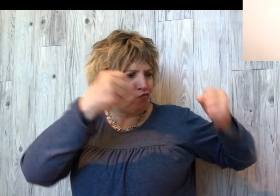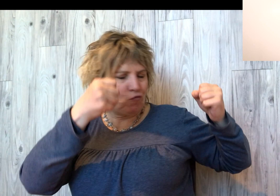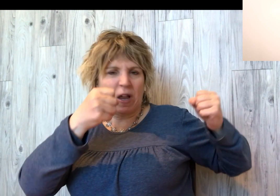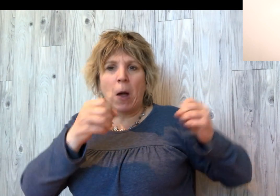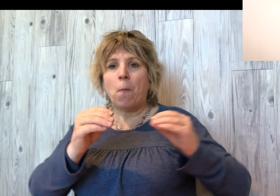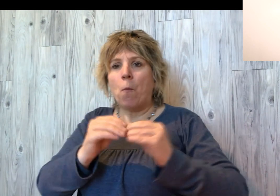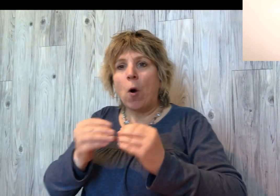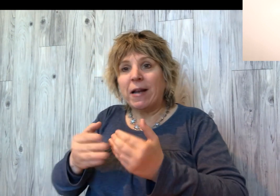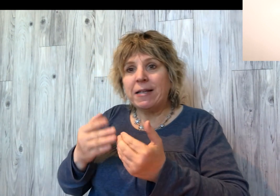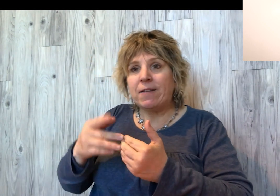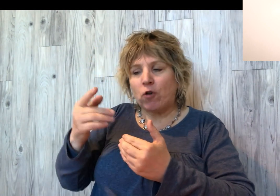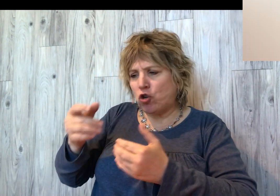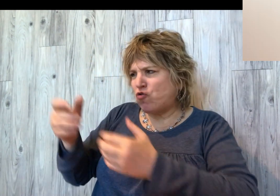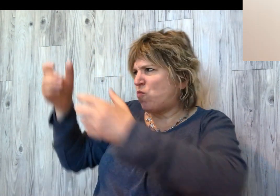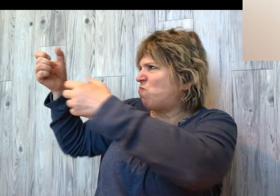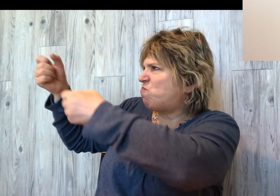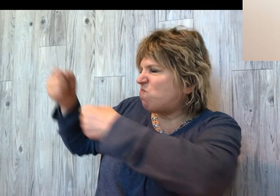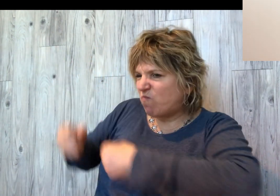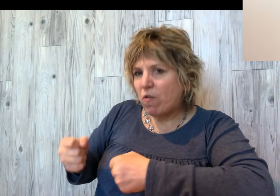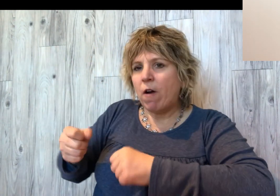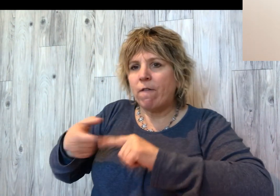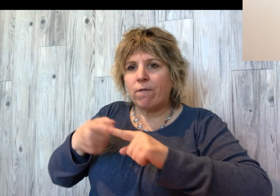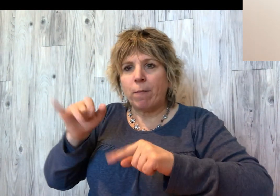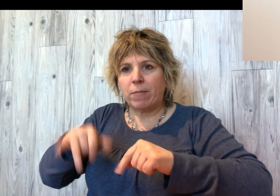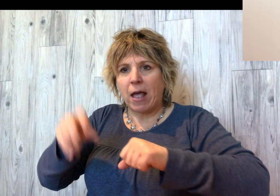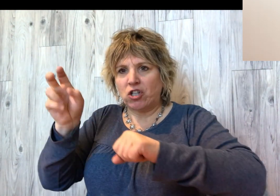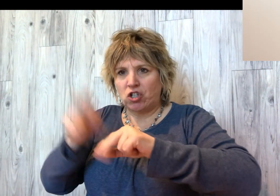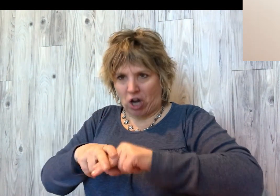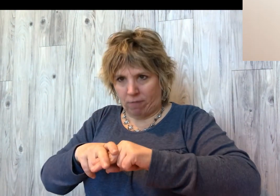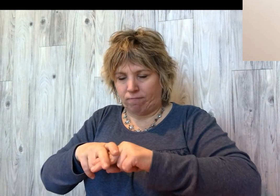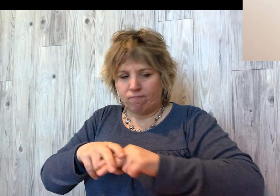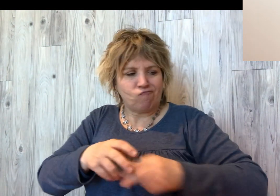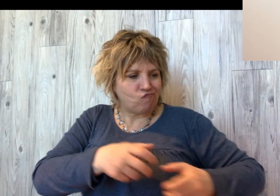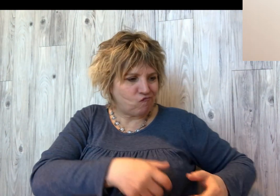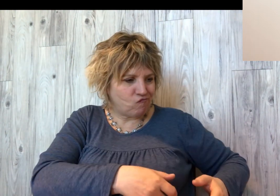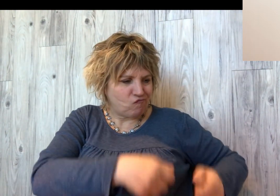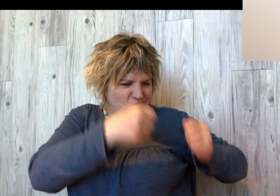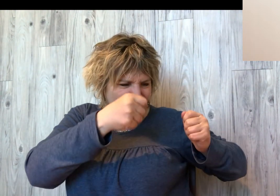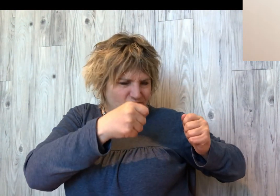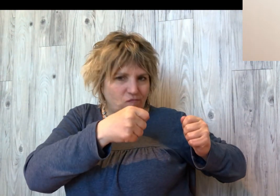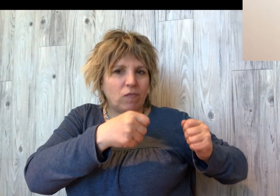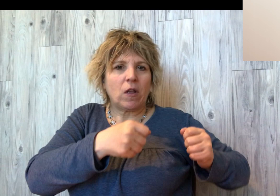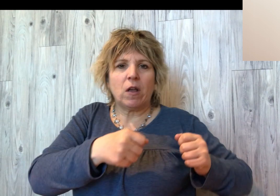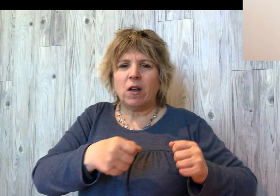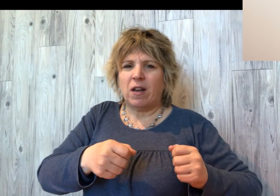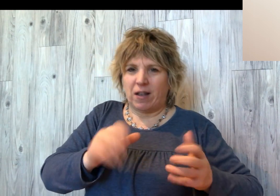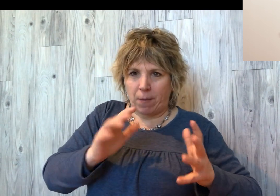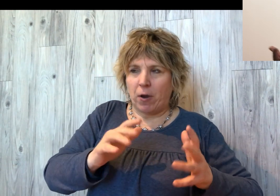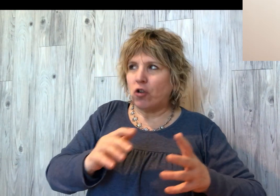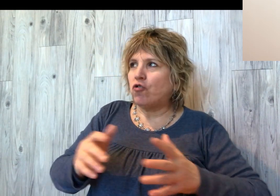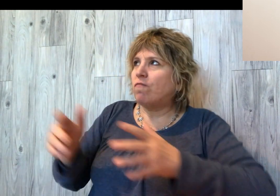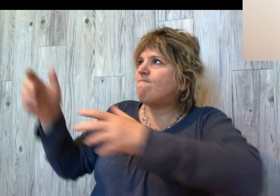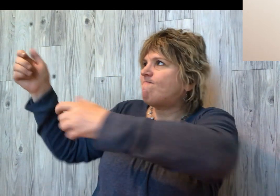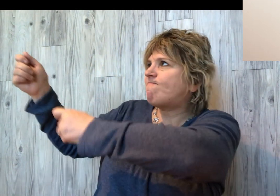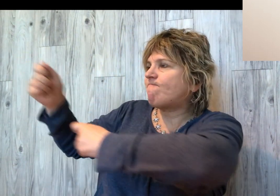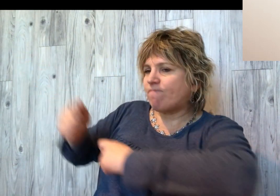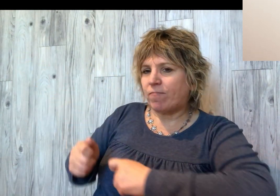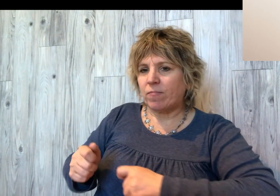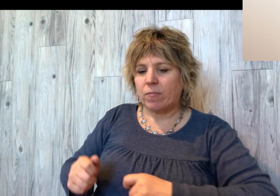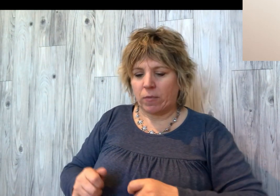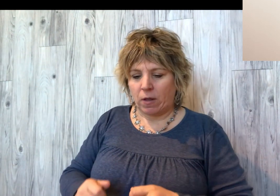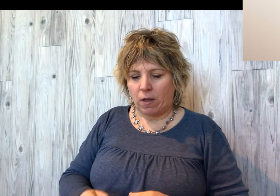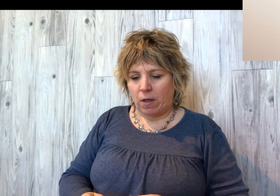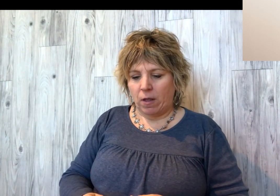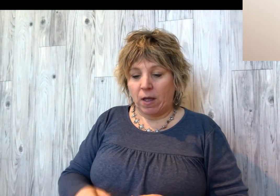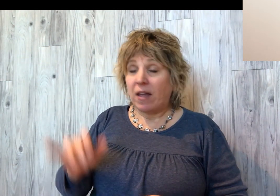is easier for you to pull me down off this chair than for me to pull you up onto the chair. That's what I'd say to them. And then we'd